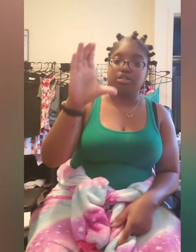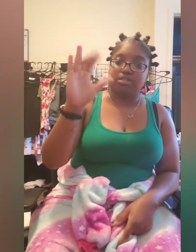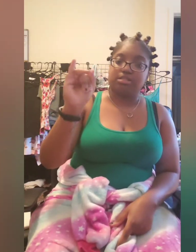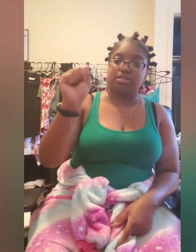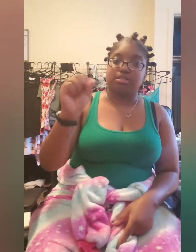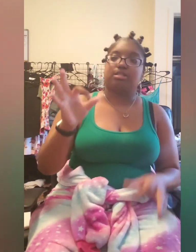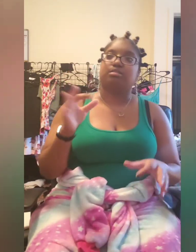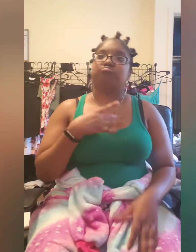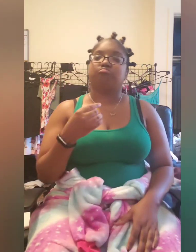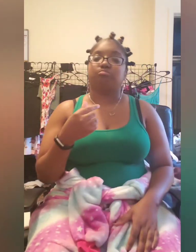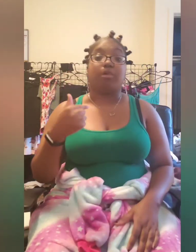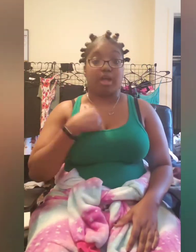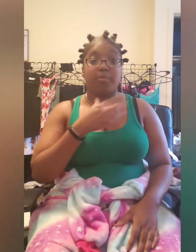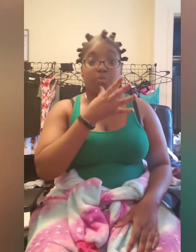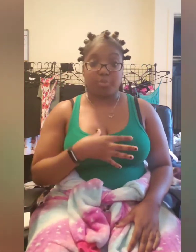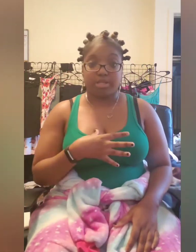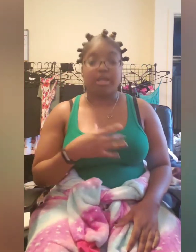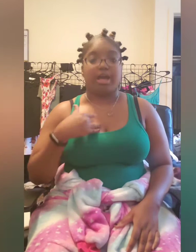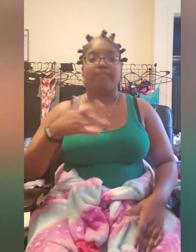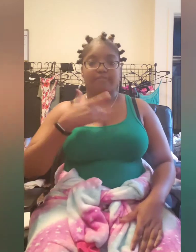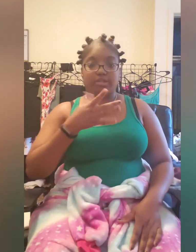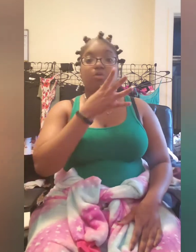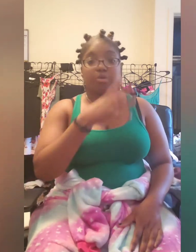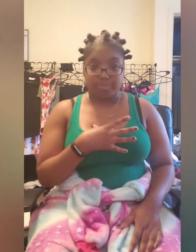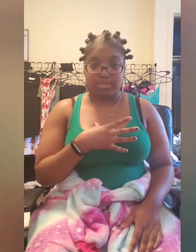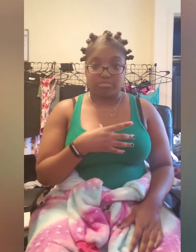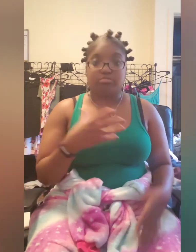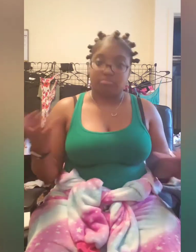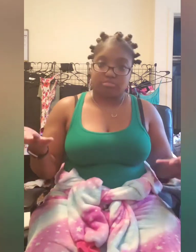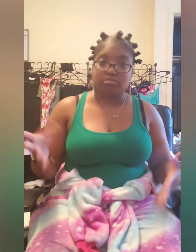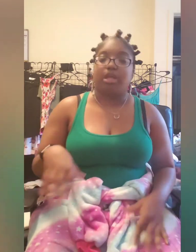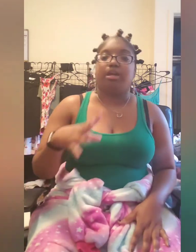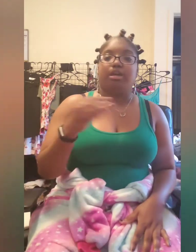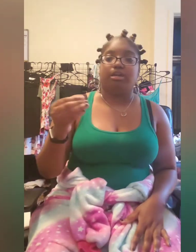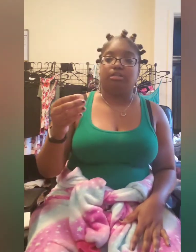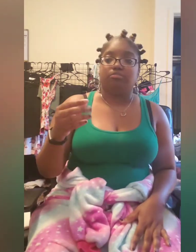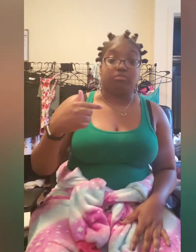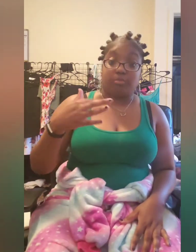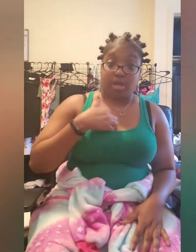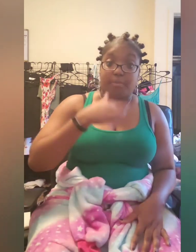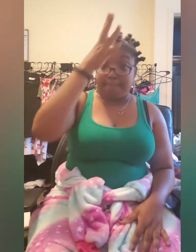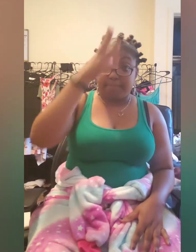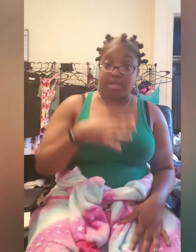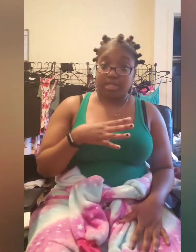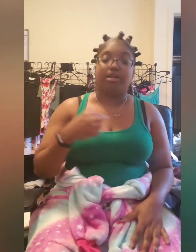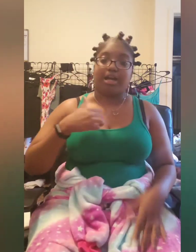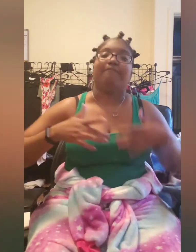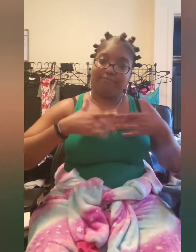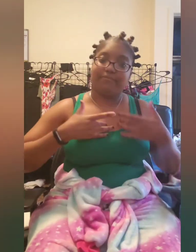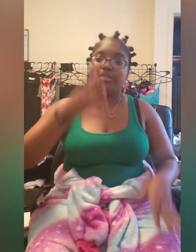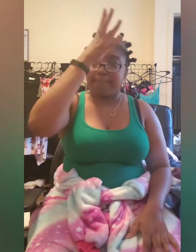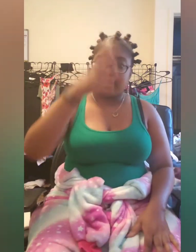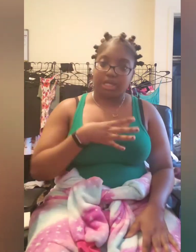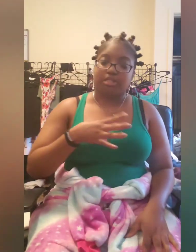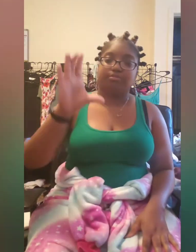for non-transgender people who, um, they, they identify with the gender they were born